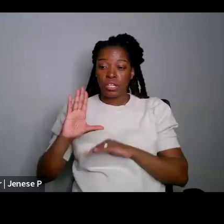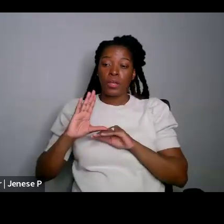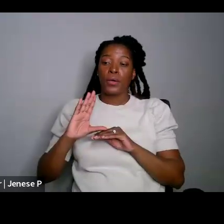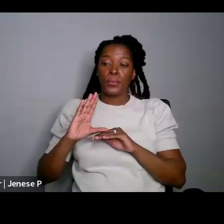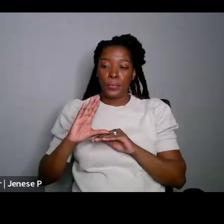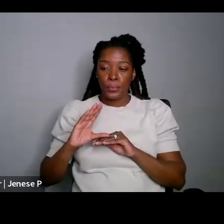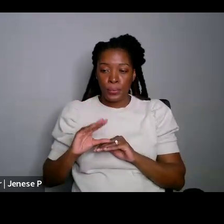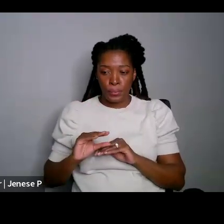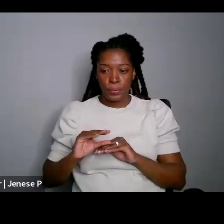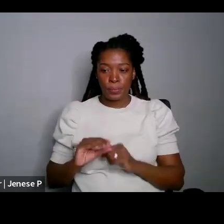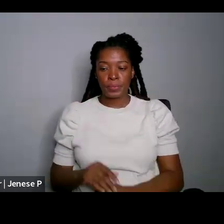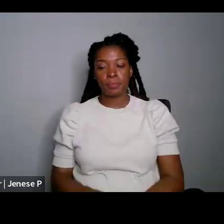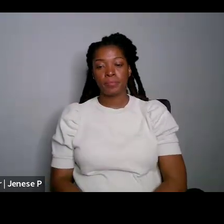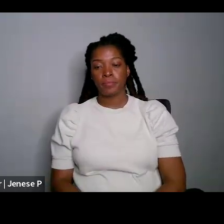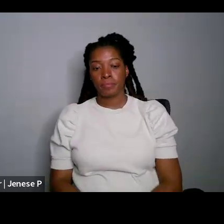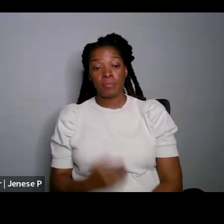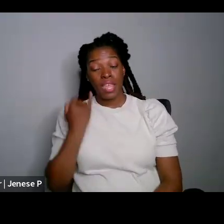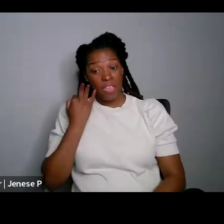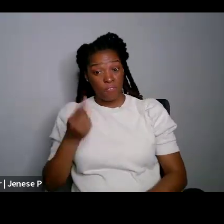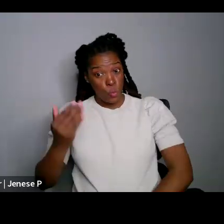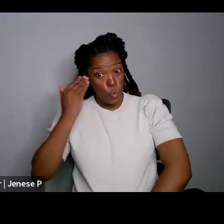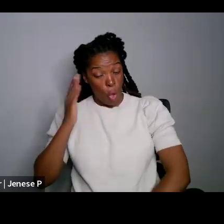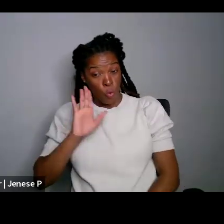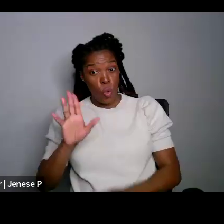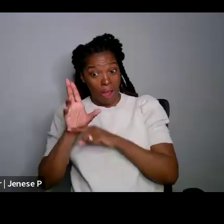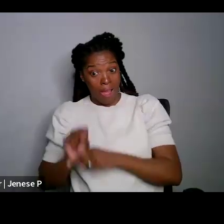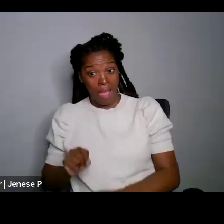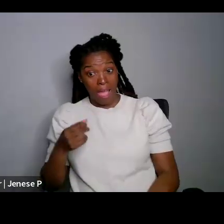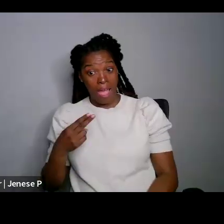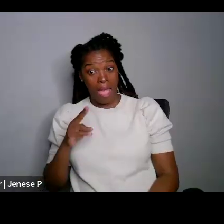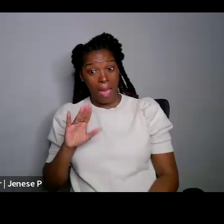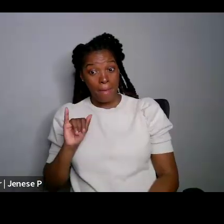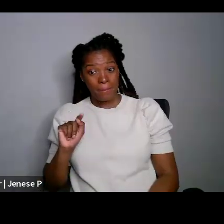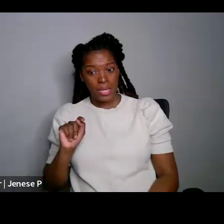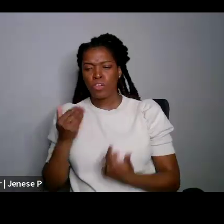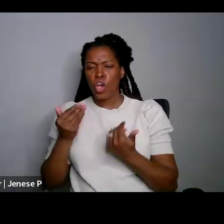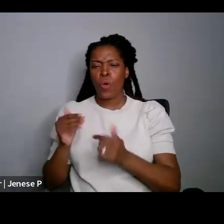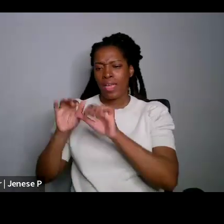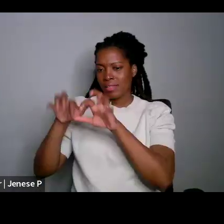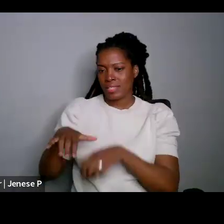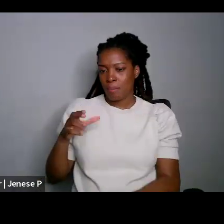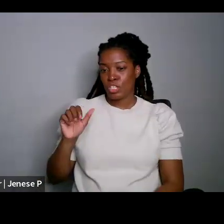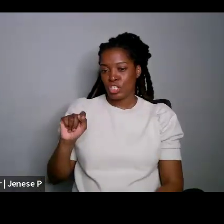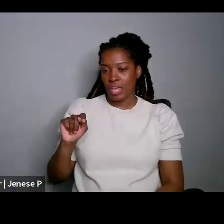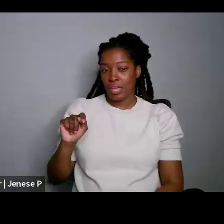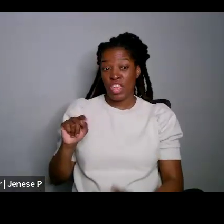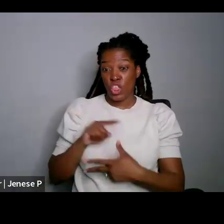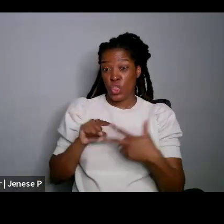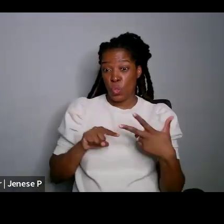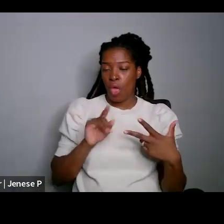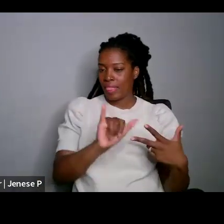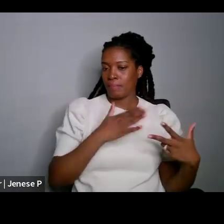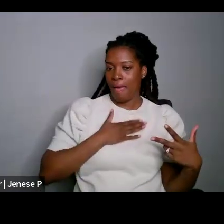Okay. If you know what your habit is, write it in the chat, out yourself right now. Okay. These are the 3 I do. But what do you do?